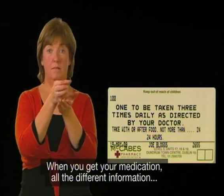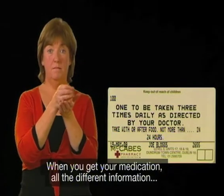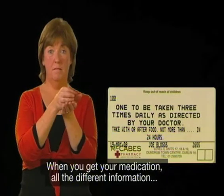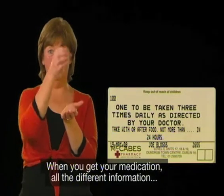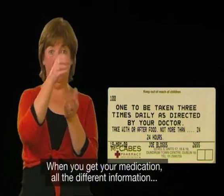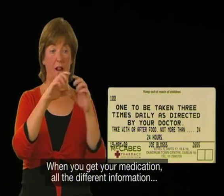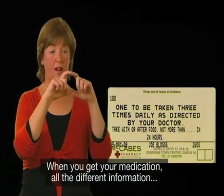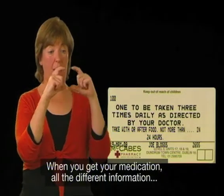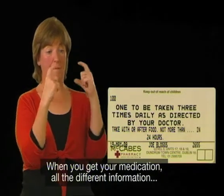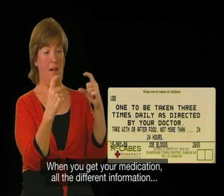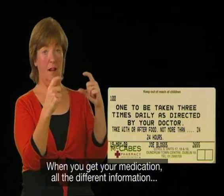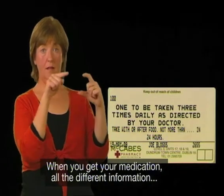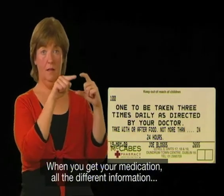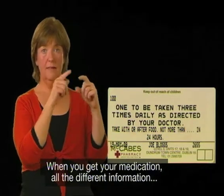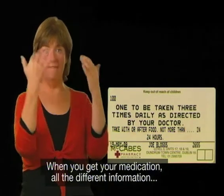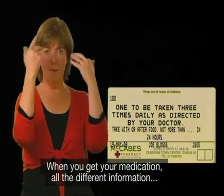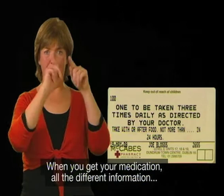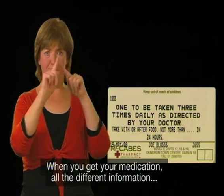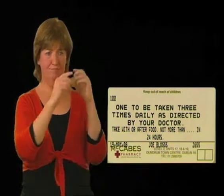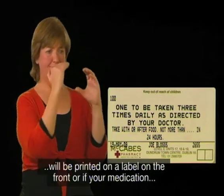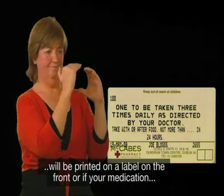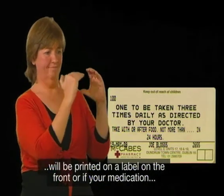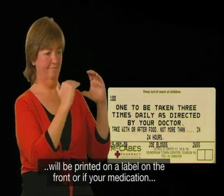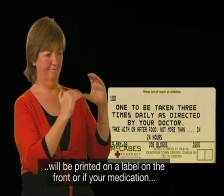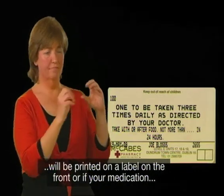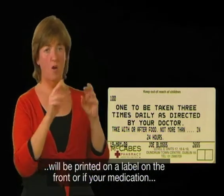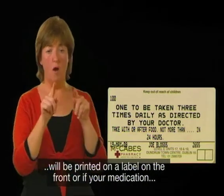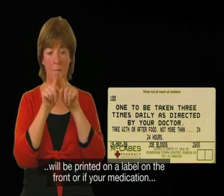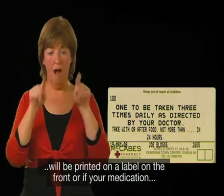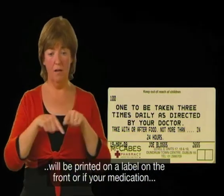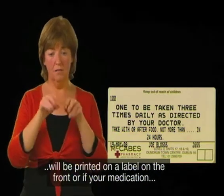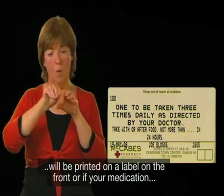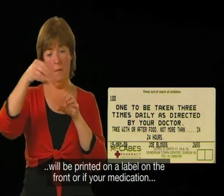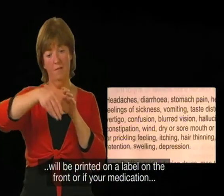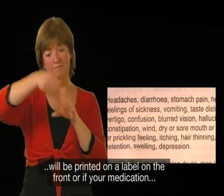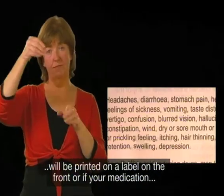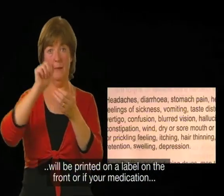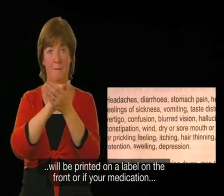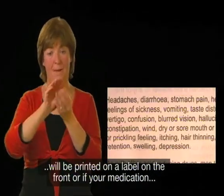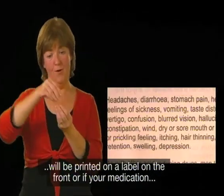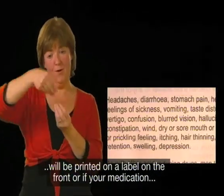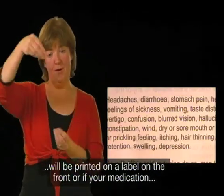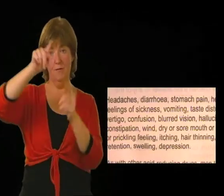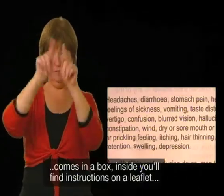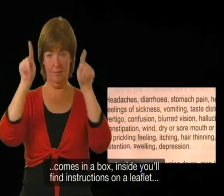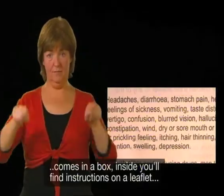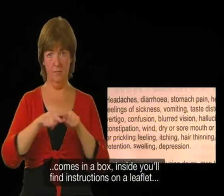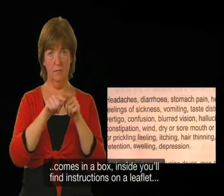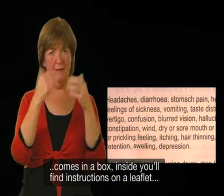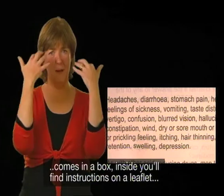When you get your medication, all the different information will be printed on a label on the front. Or if your medication comes in a box, inside you'll find